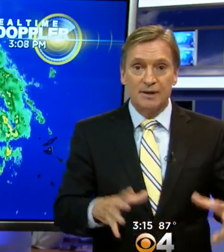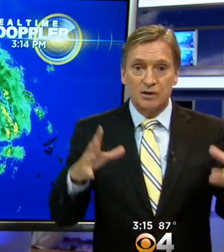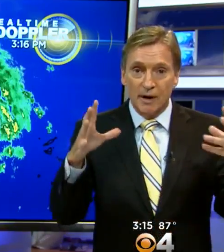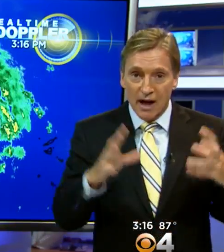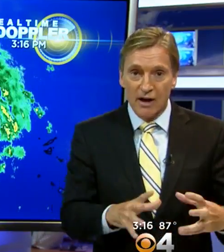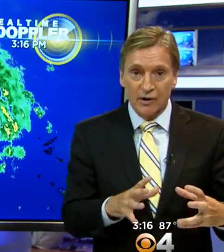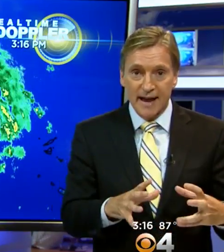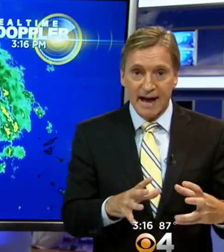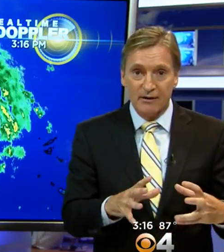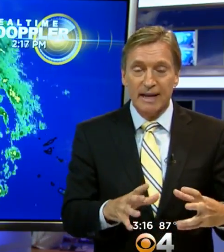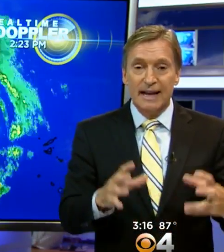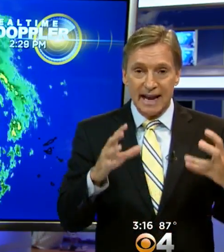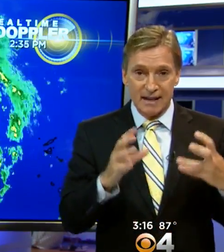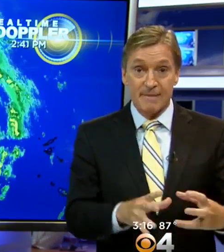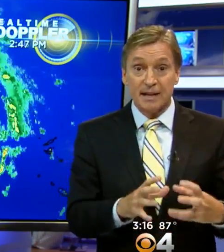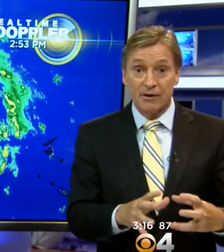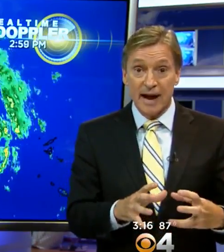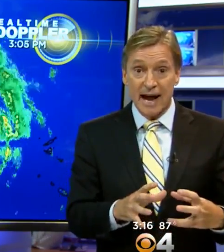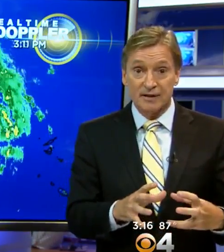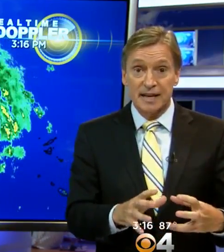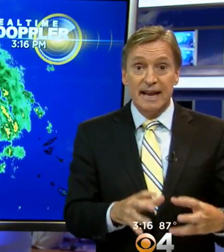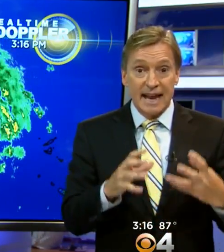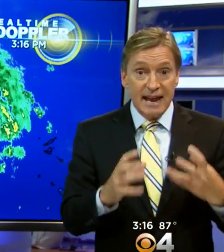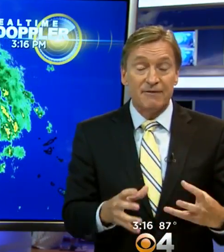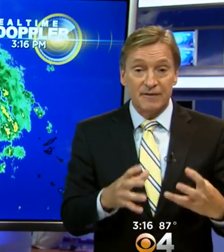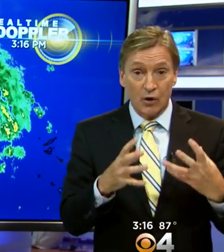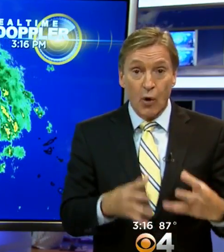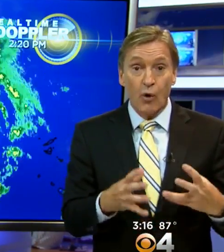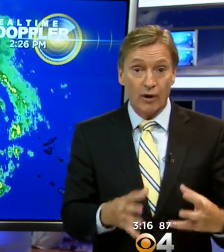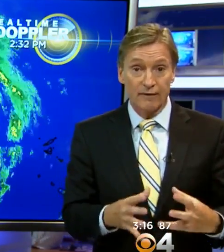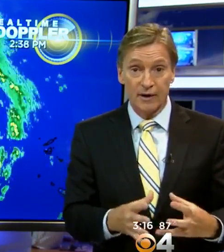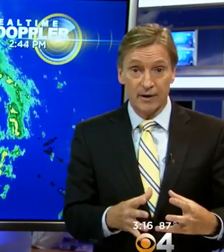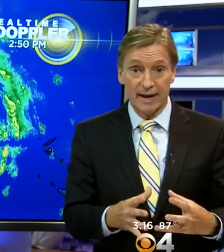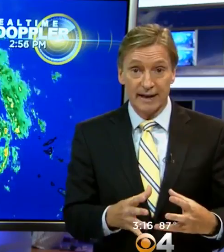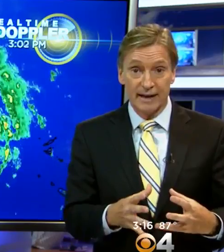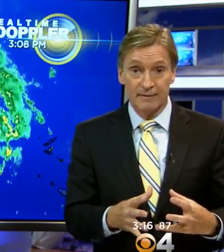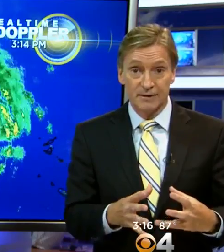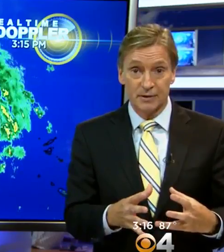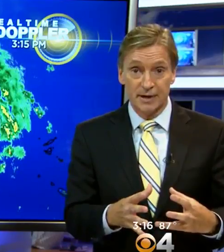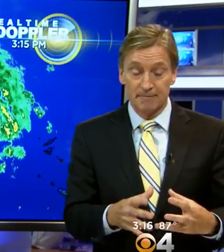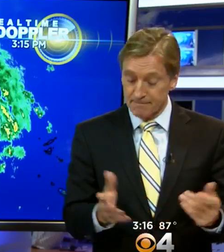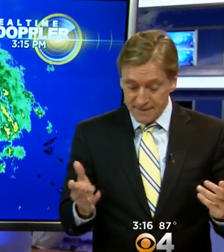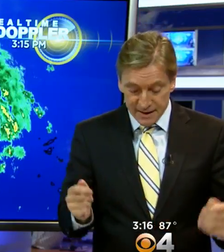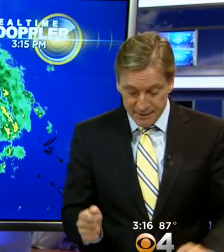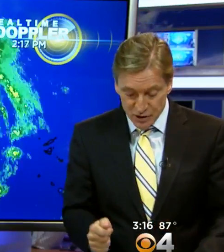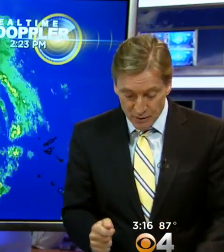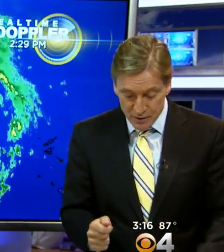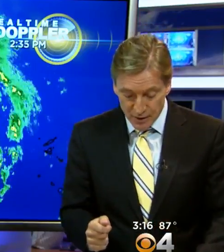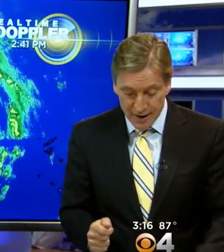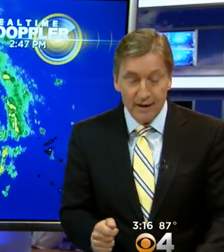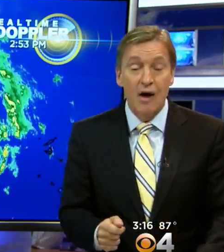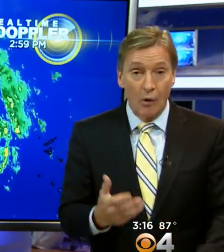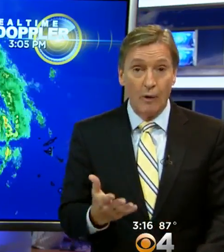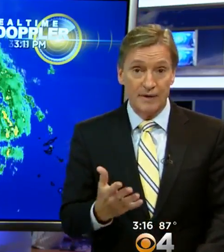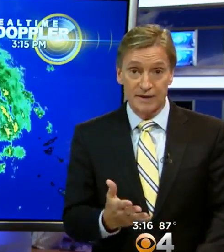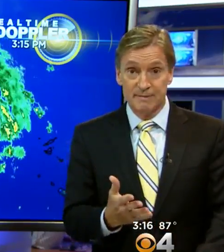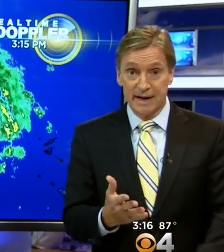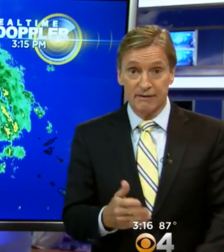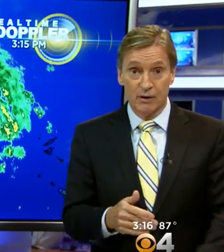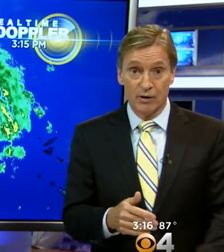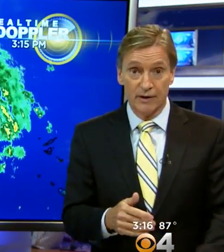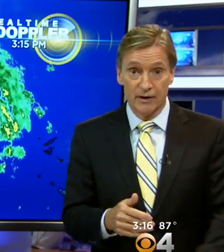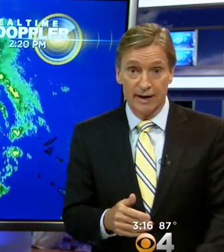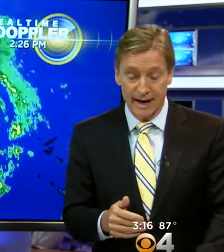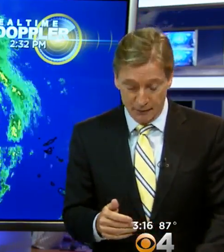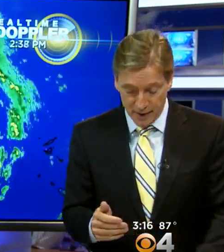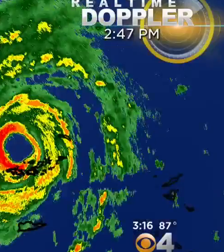that, but you want to hunker down in the middle of your house if the core of the hurricane comes through here. Let me show you what's going on speaking